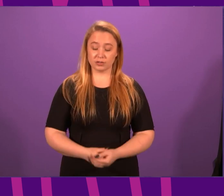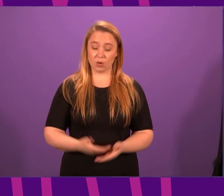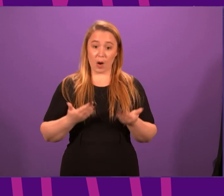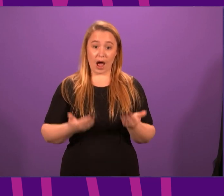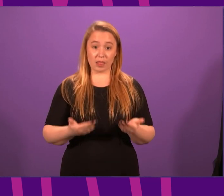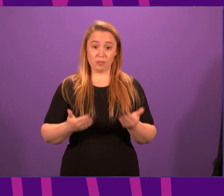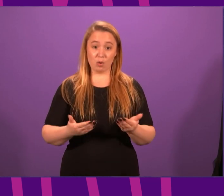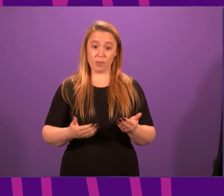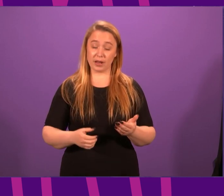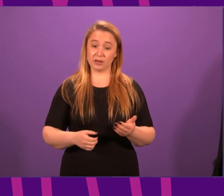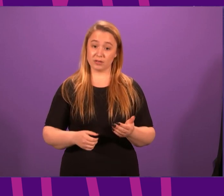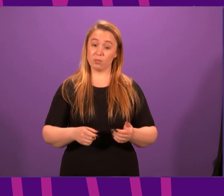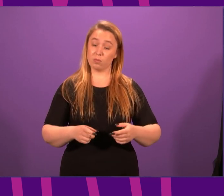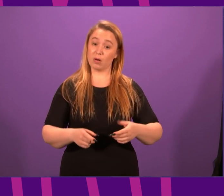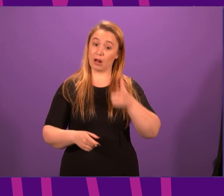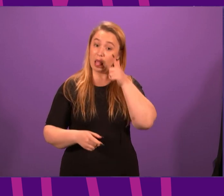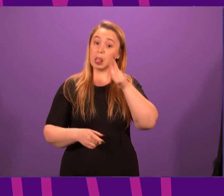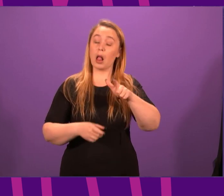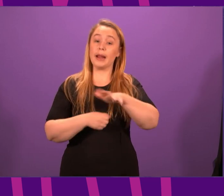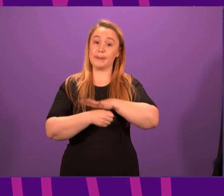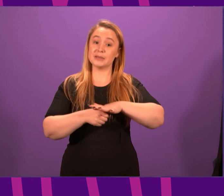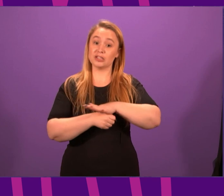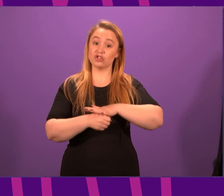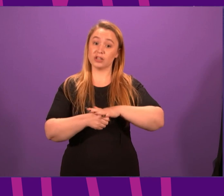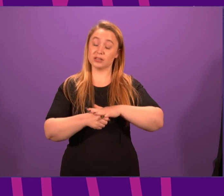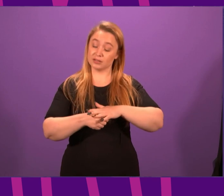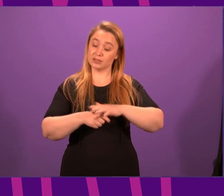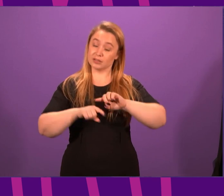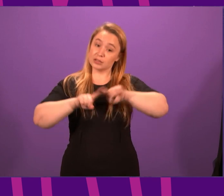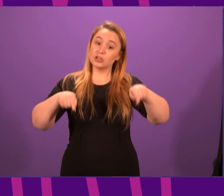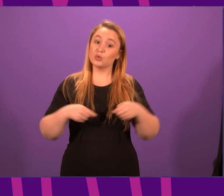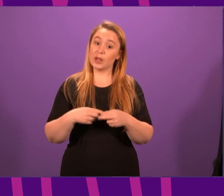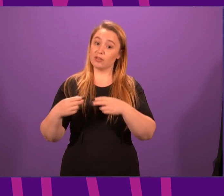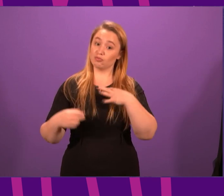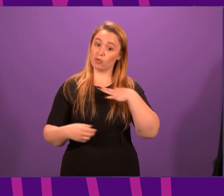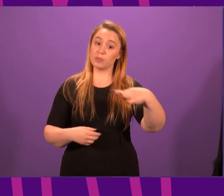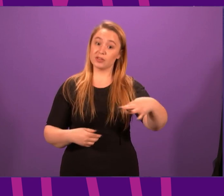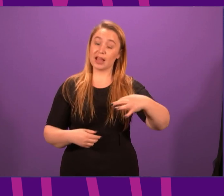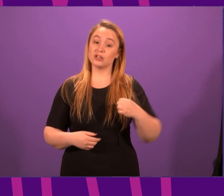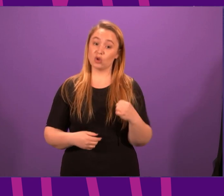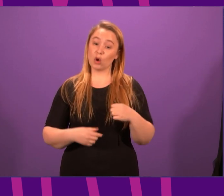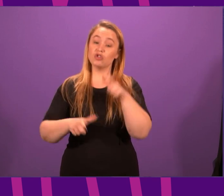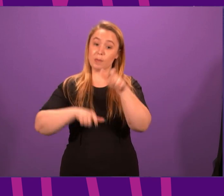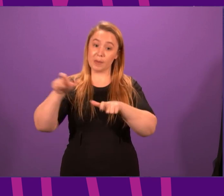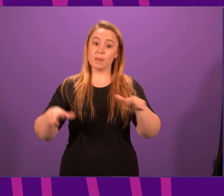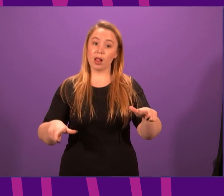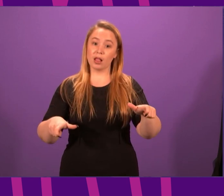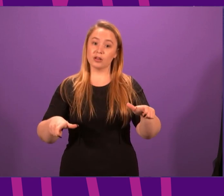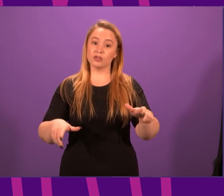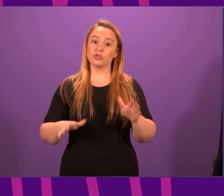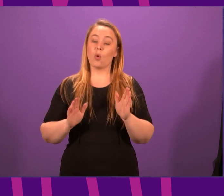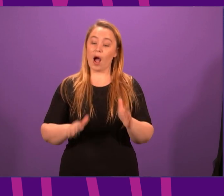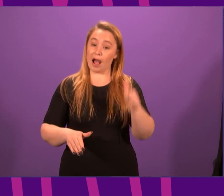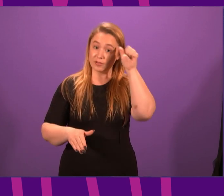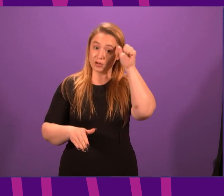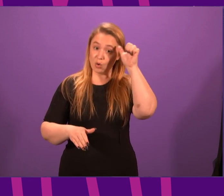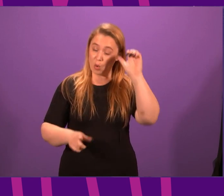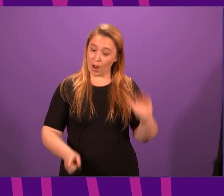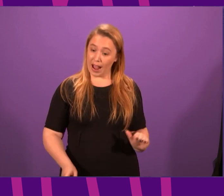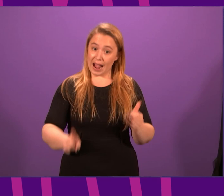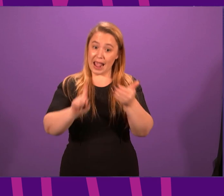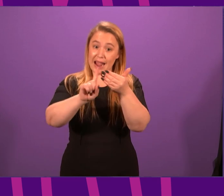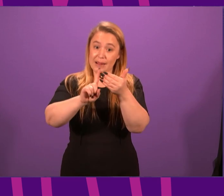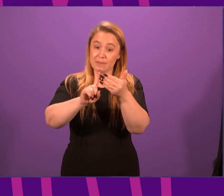privileged position of representing the people of Scotland, so we have to understand the government's intention in reducing specific restrictions and